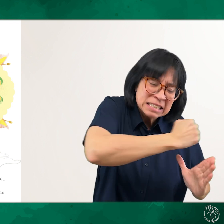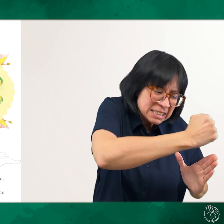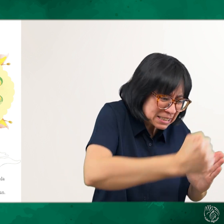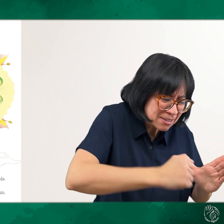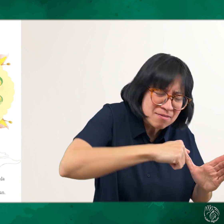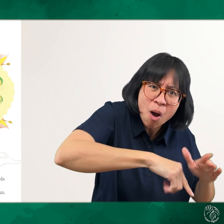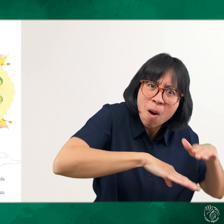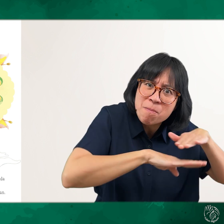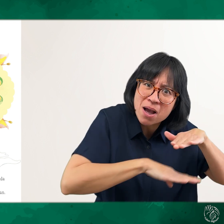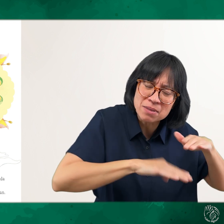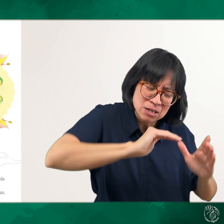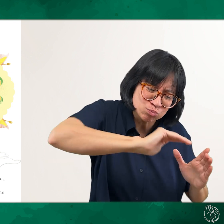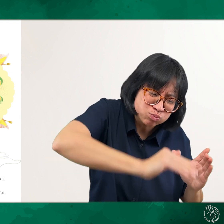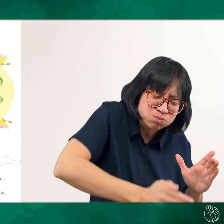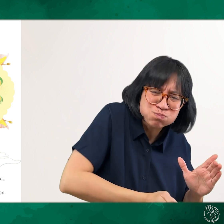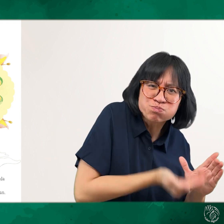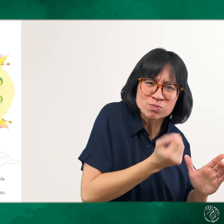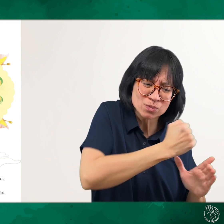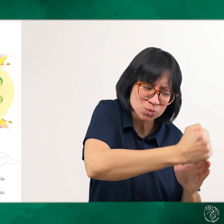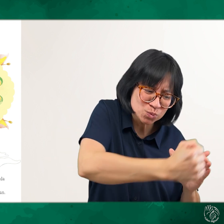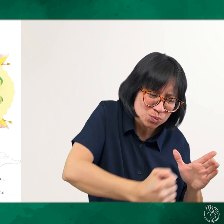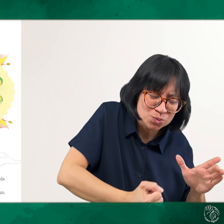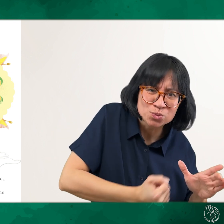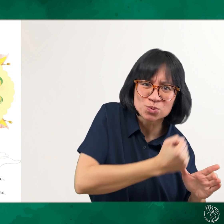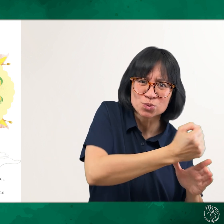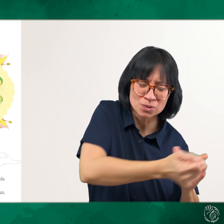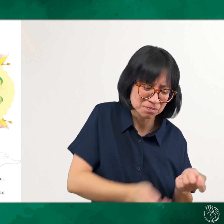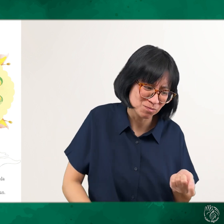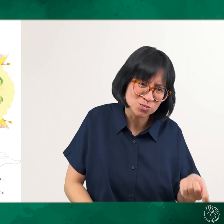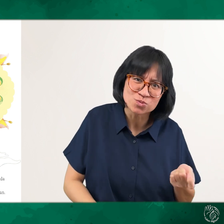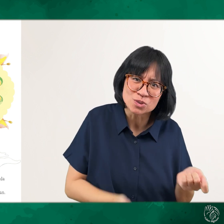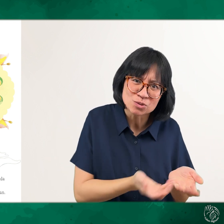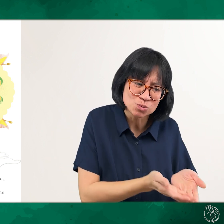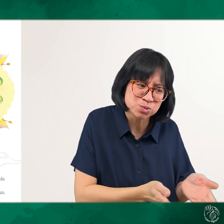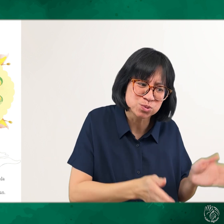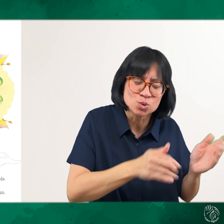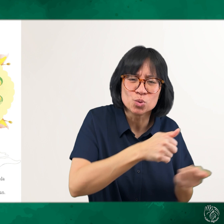reminding me to scrape the flavorful bits off the bottom of the pan.